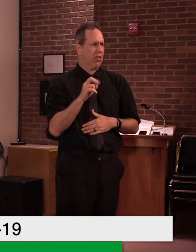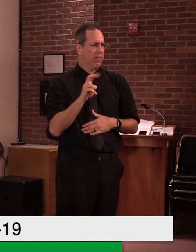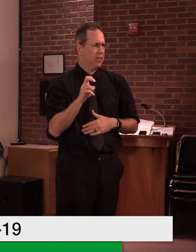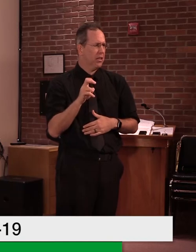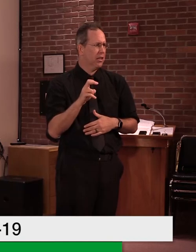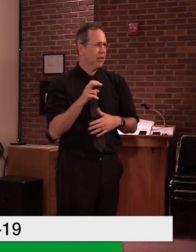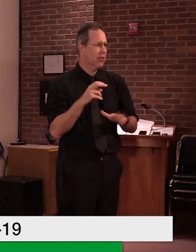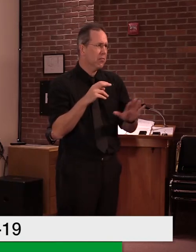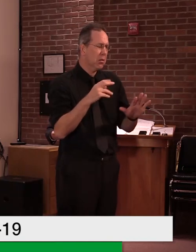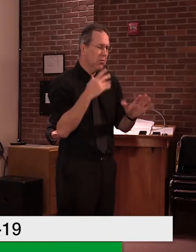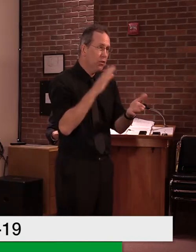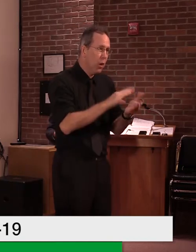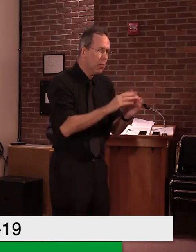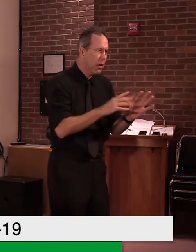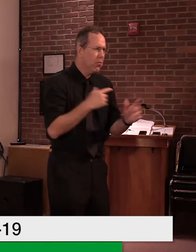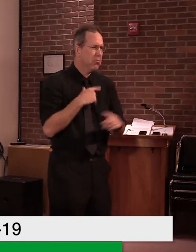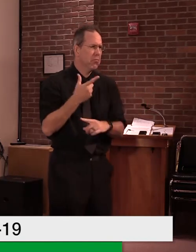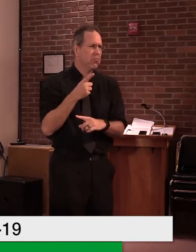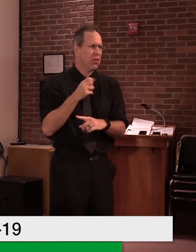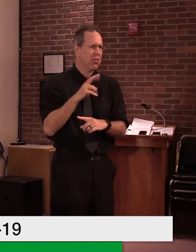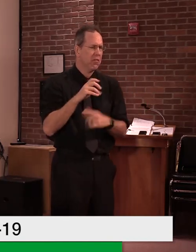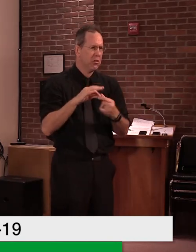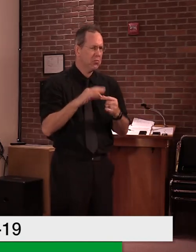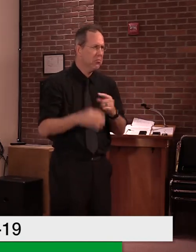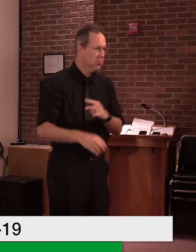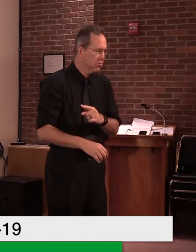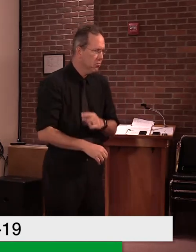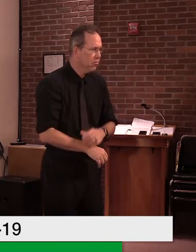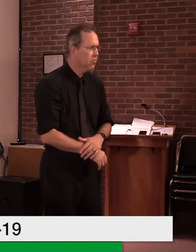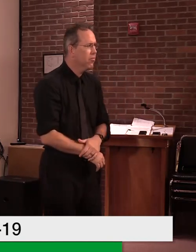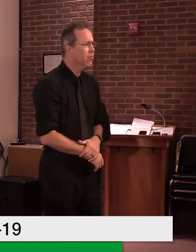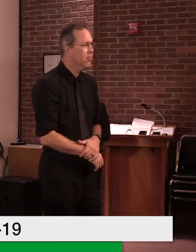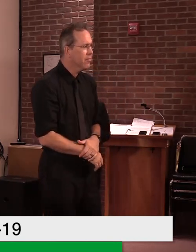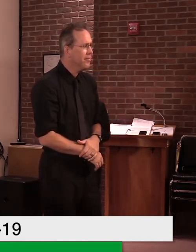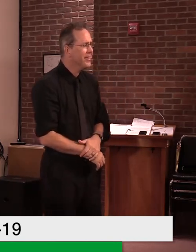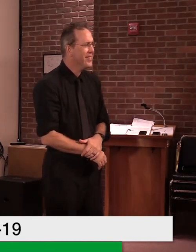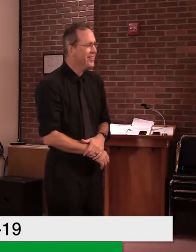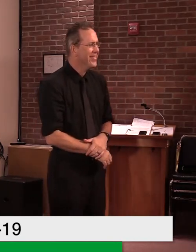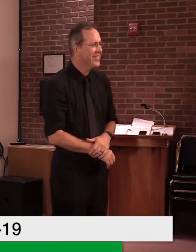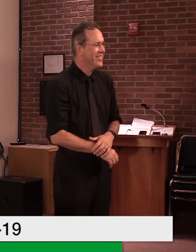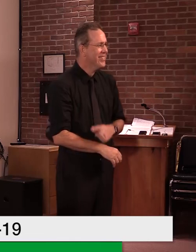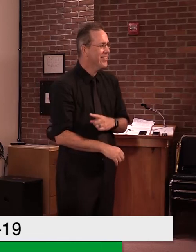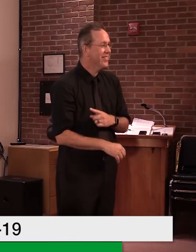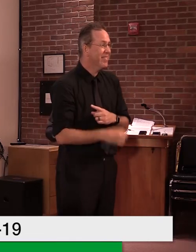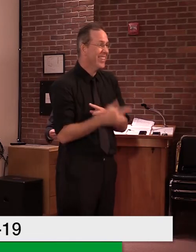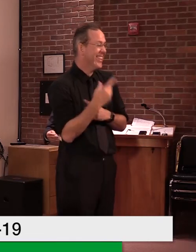In a different time, we would stand to, as a trio and say exactly what was just said,